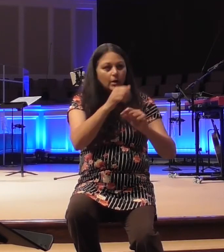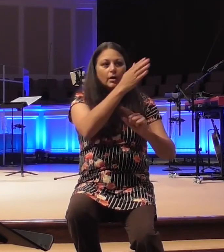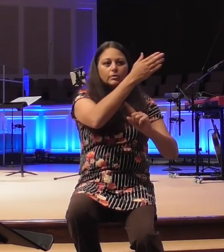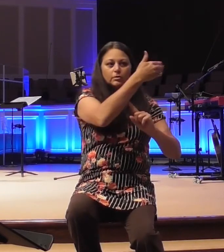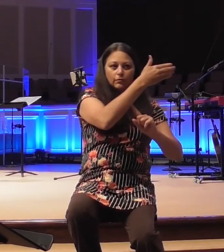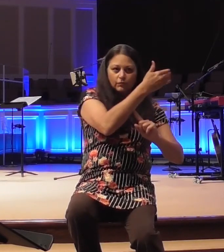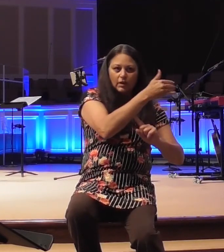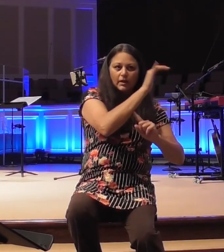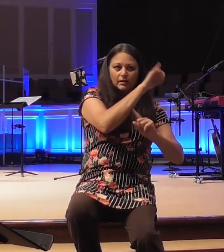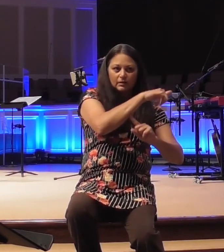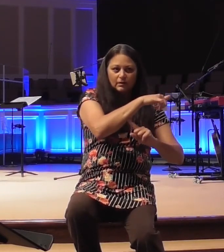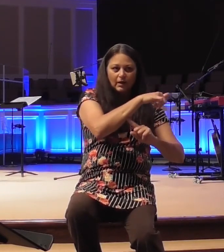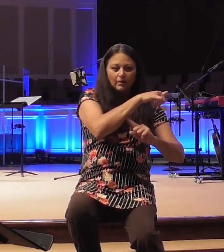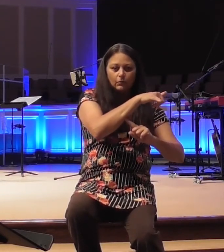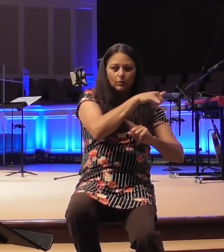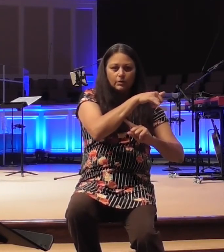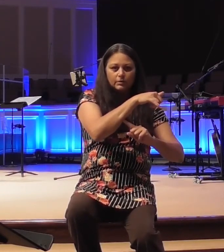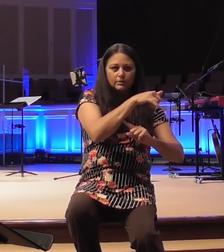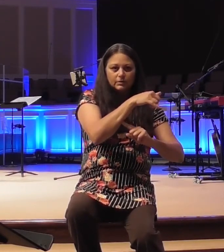for generations